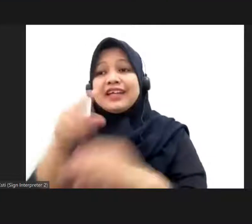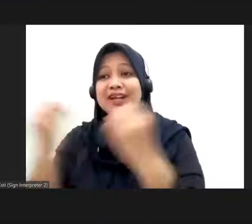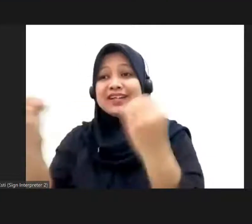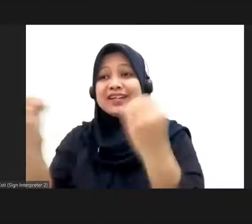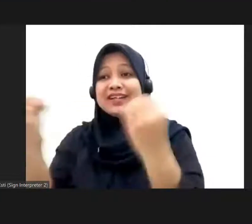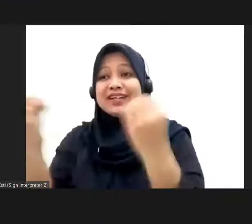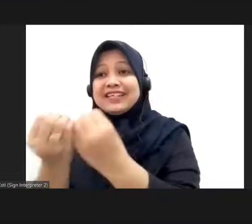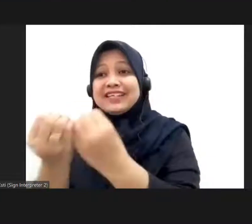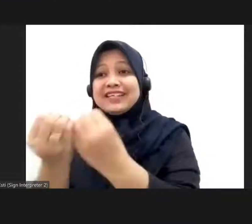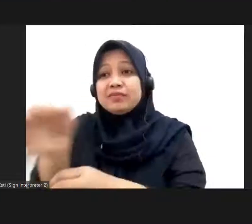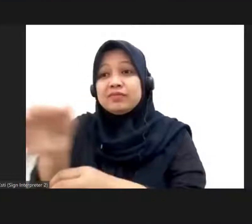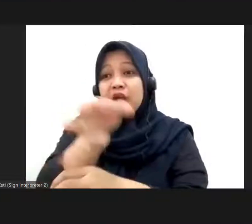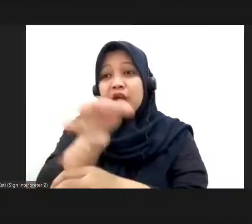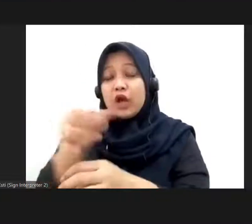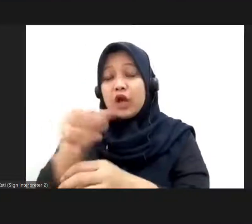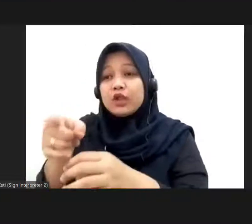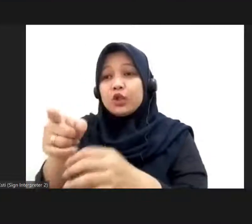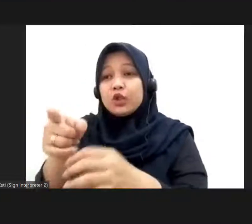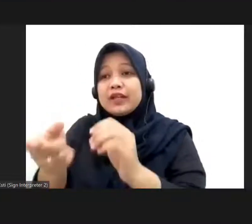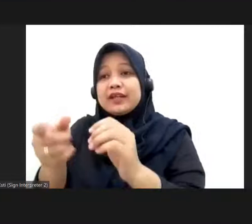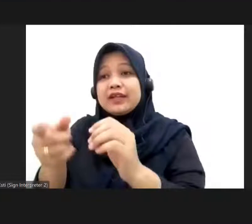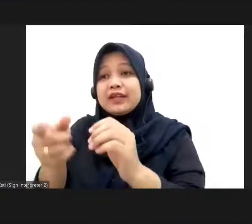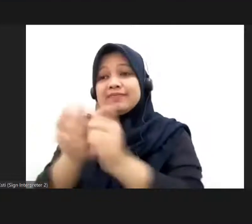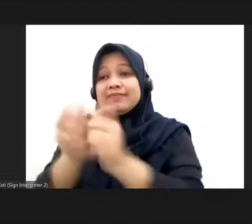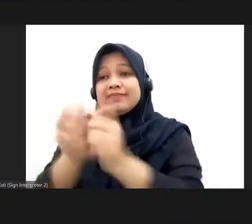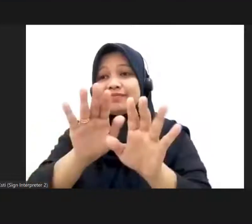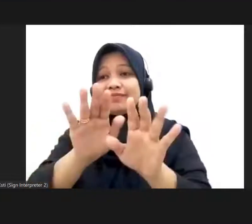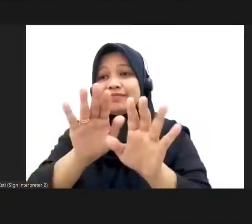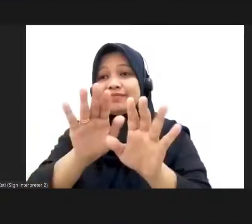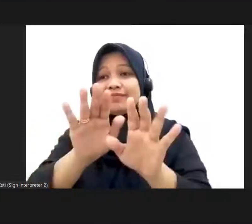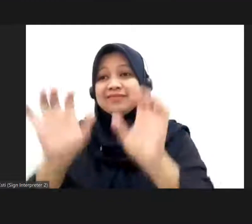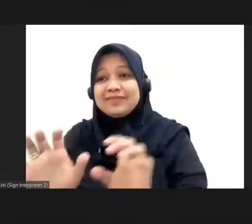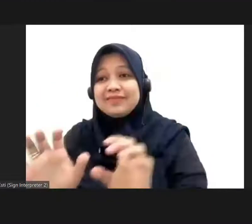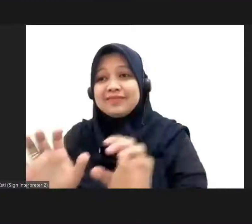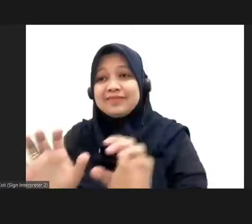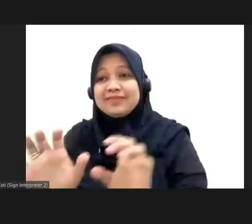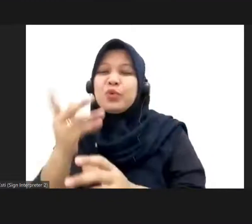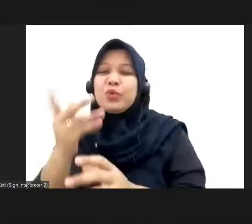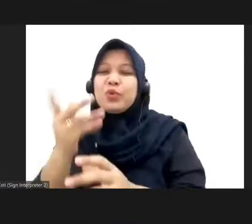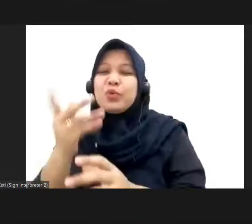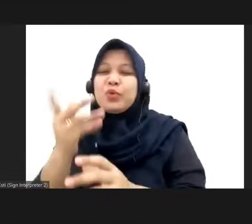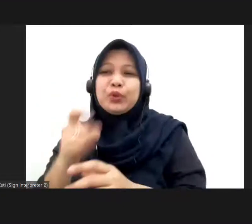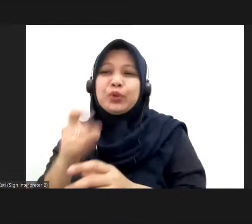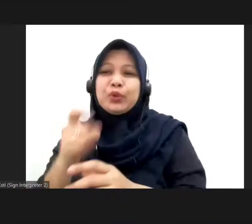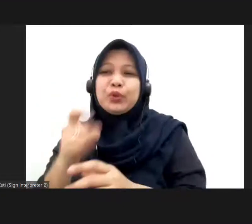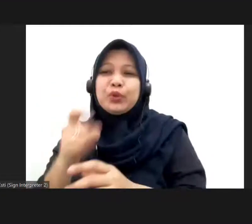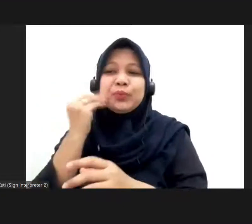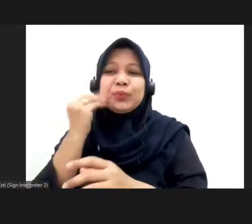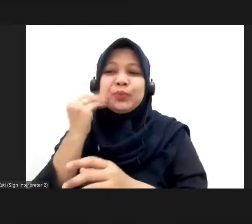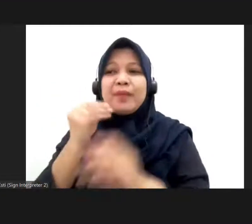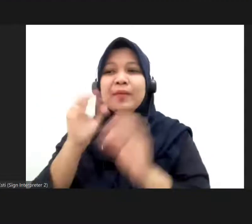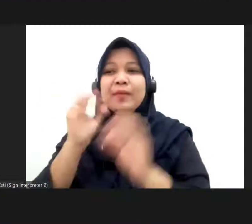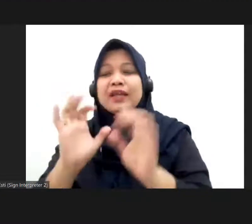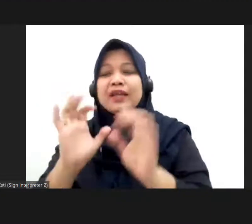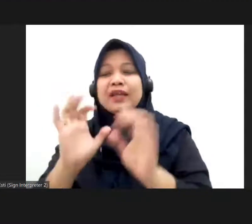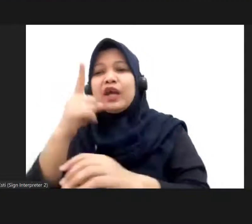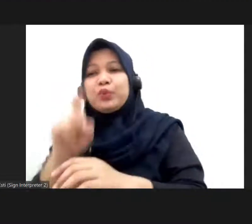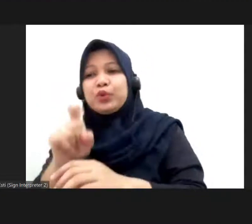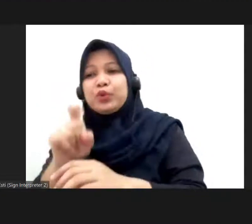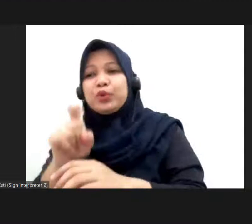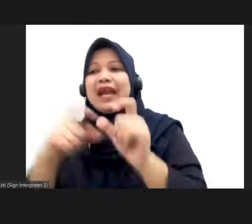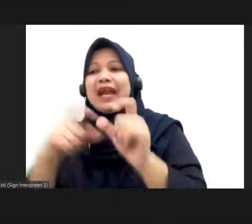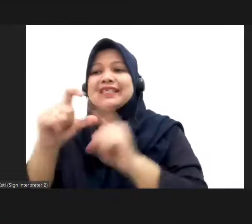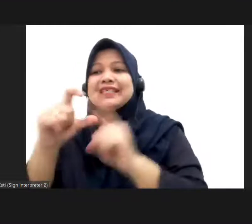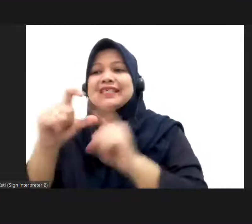for multi-hazard. You really need a lot of help with different expertise and different resources. And so,